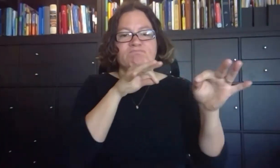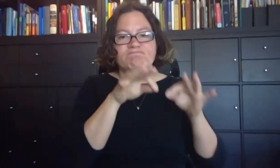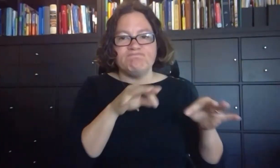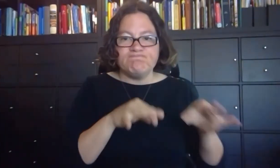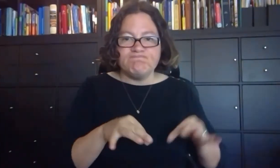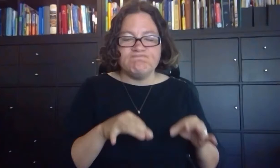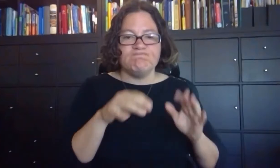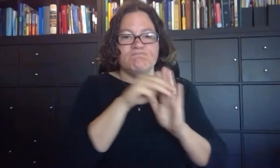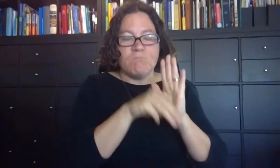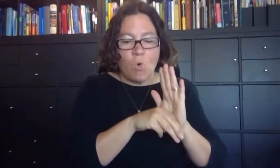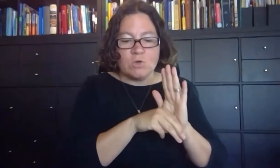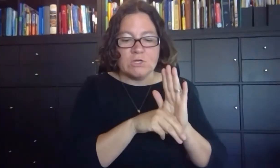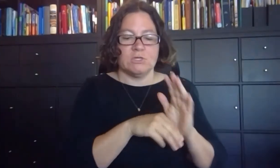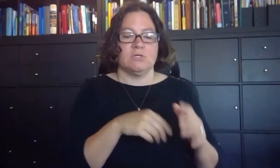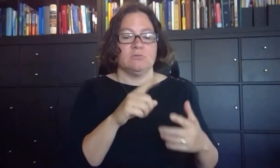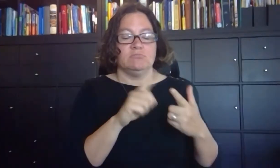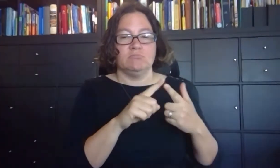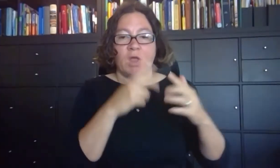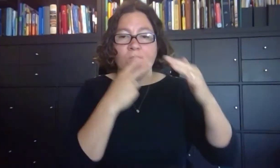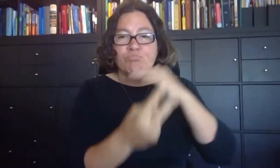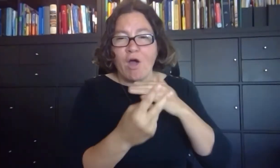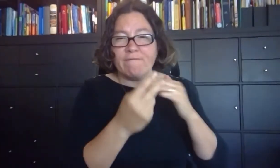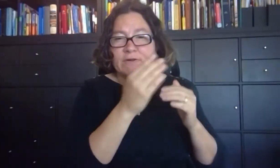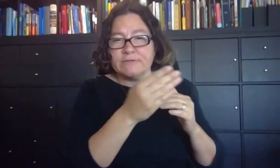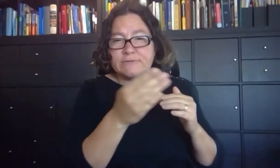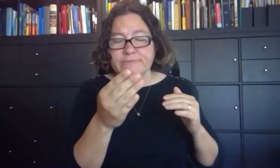Moses and going through all the prophets.